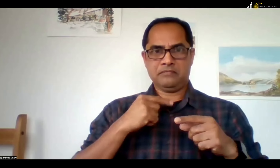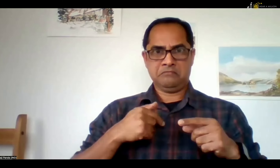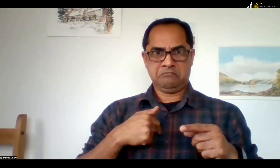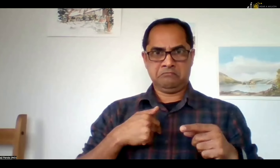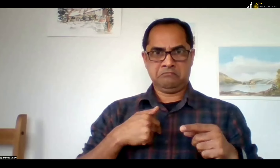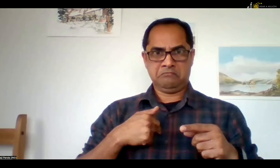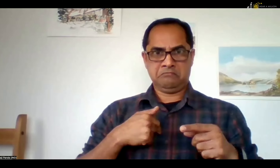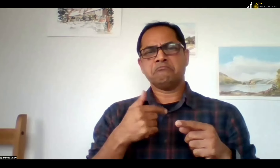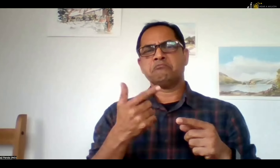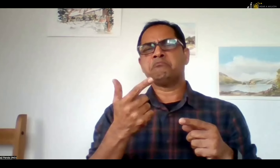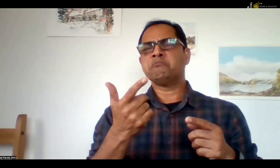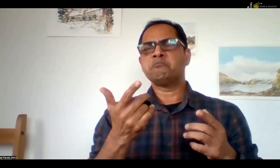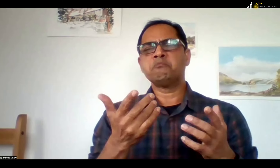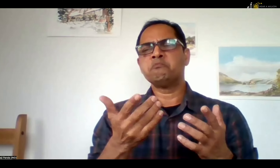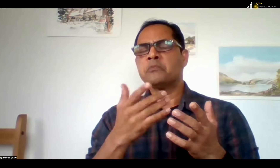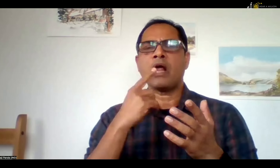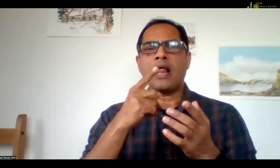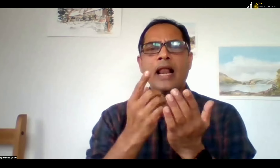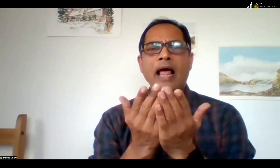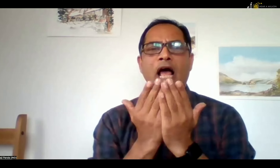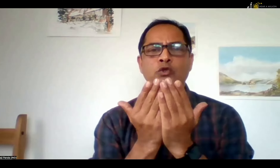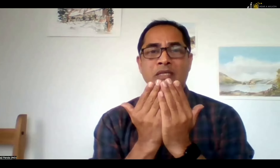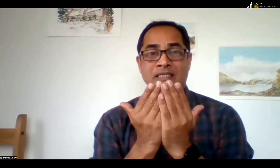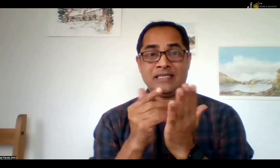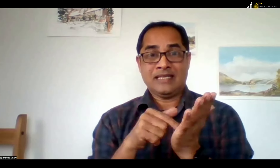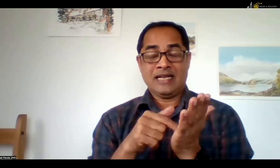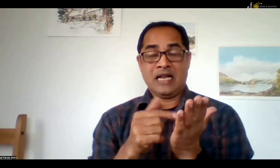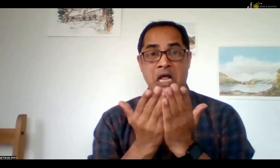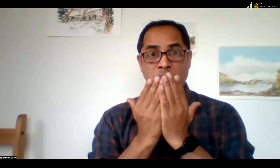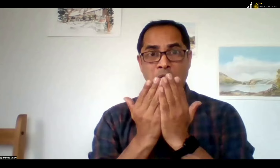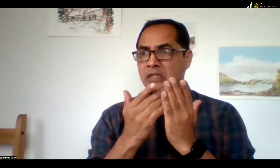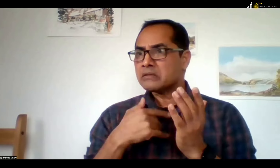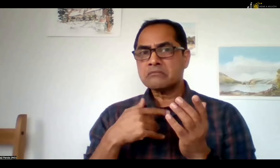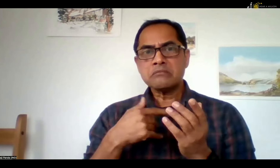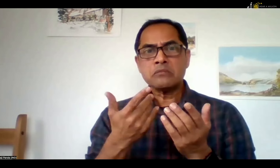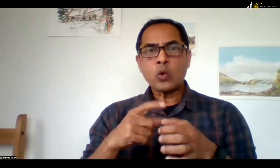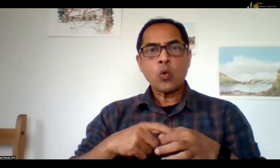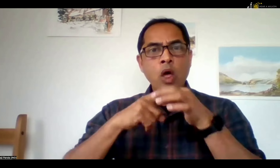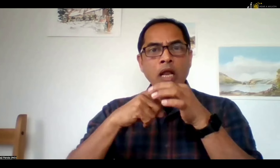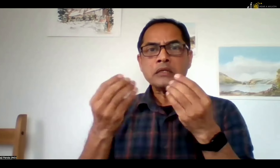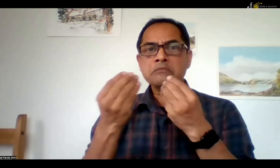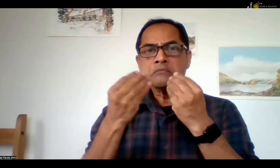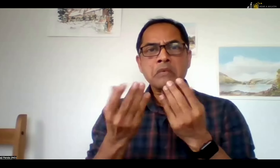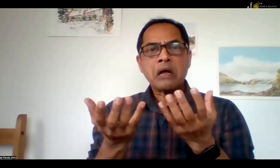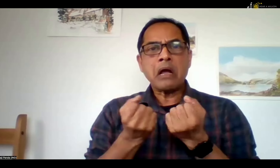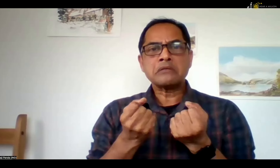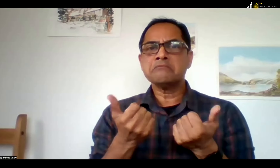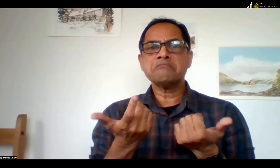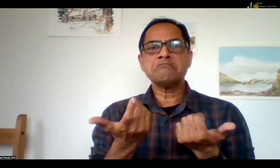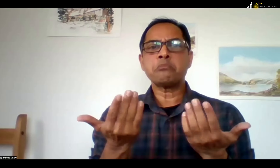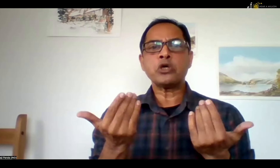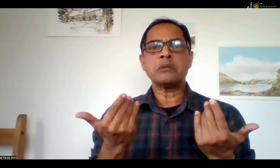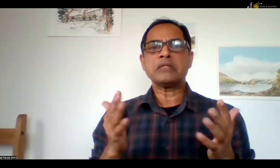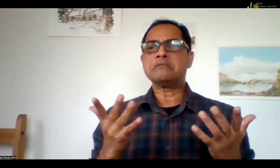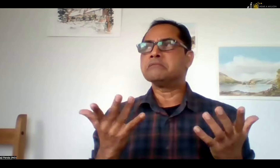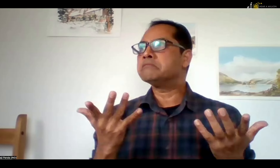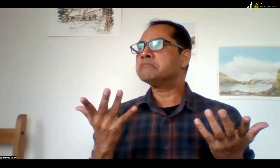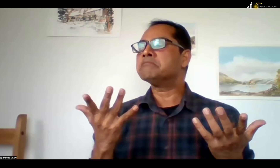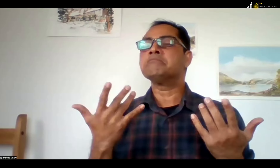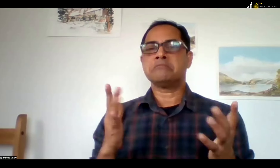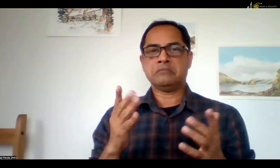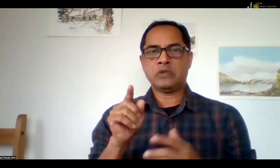skills, and there are more and more deaf people like this navigating life and becoming leaders, Now, I myself